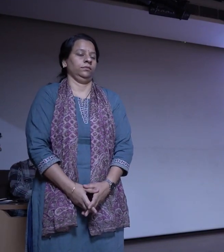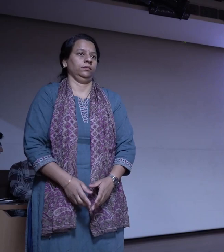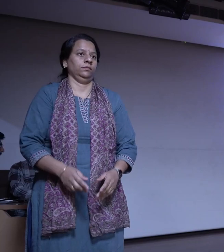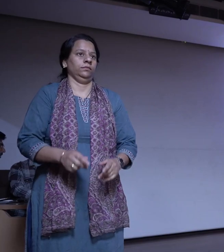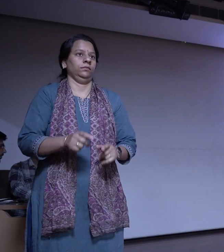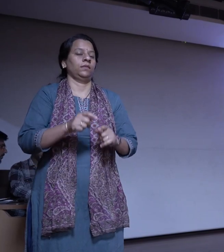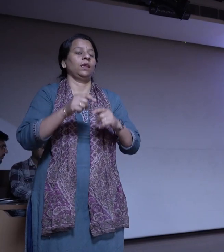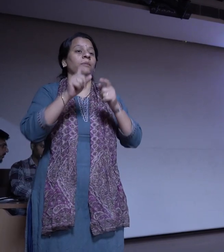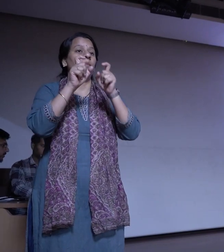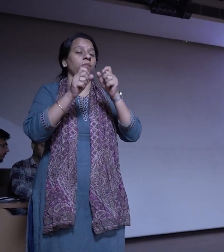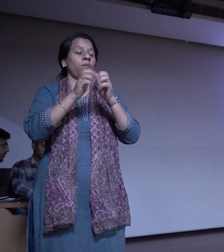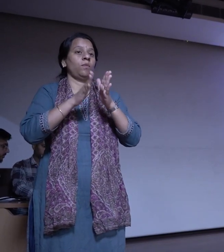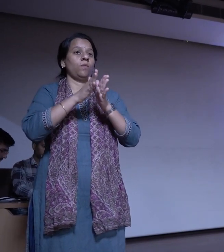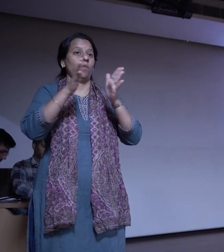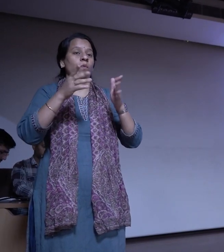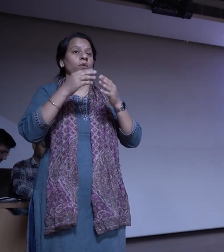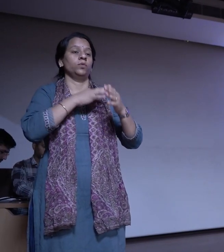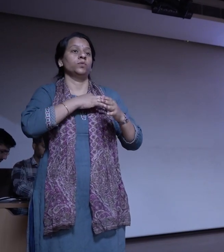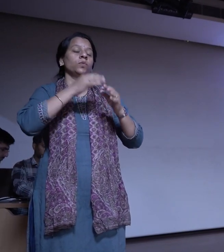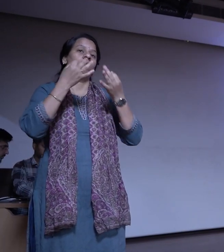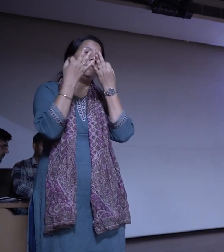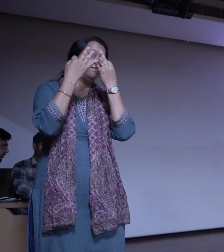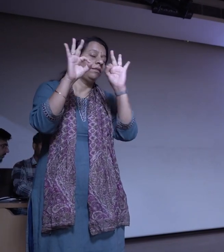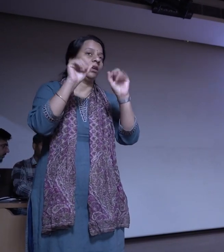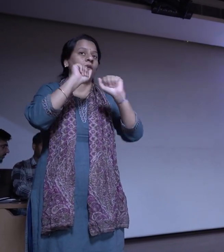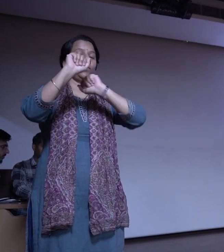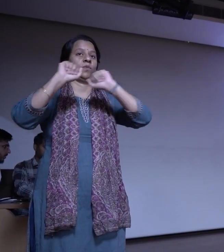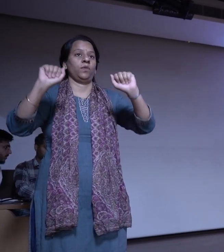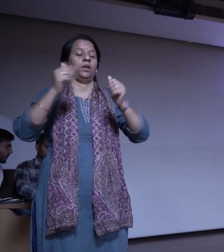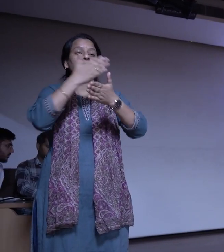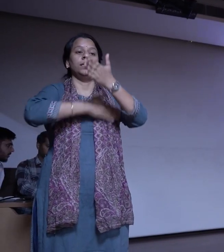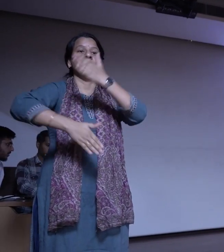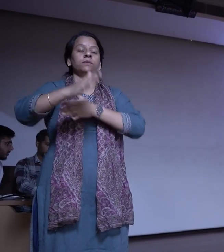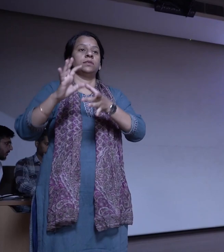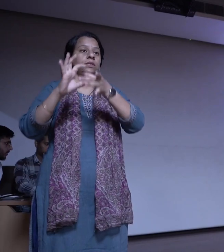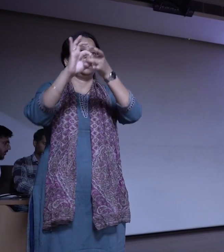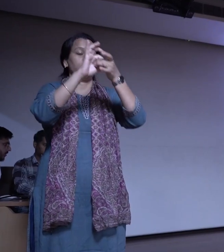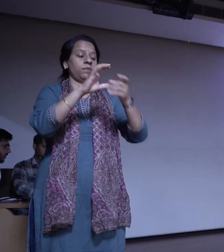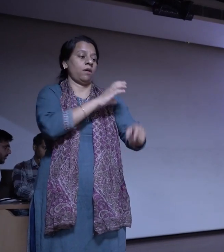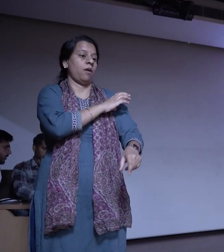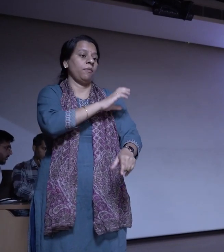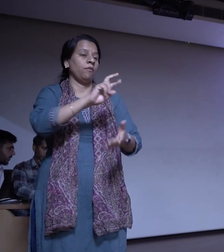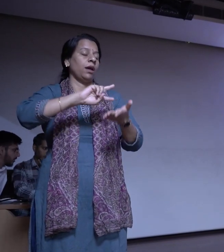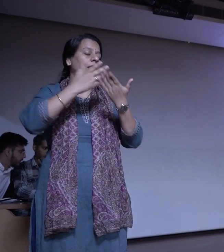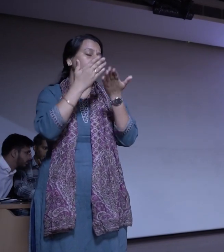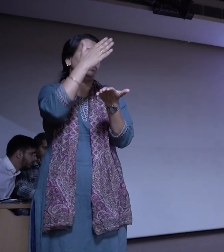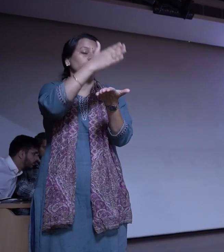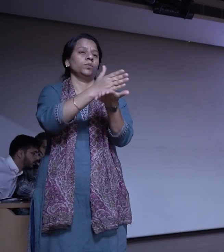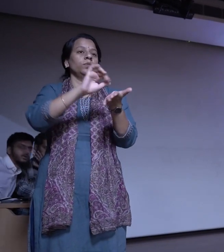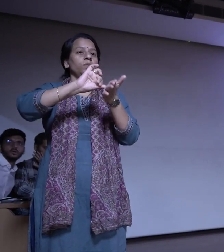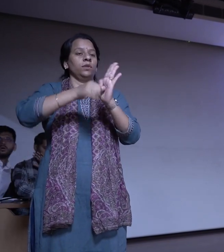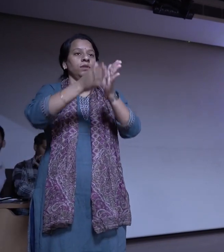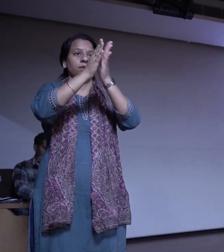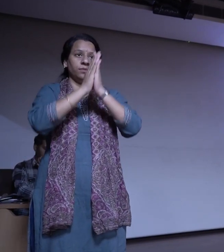knows no Bound in every soul it's found disability May test but the empowerment Knows No Rest